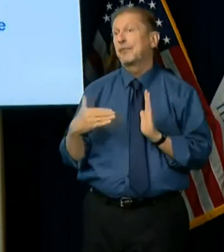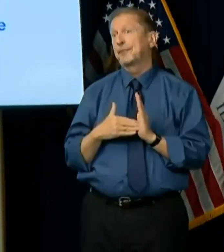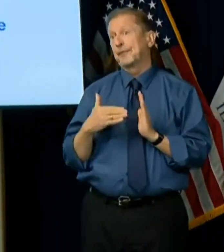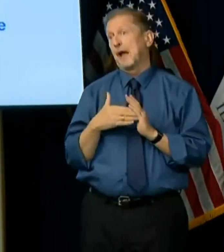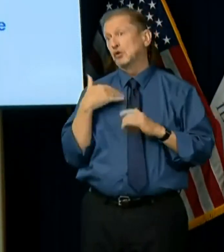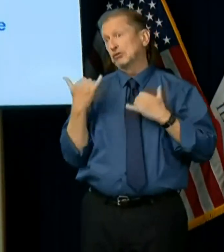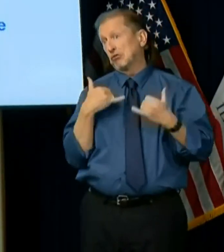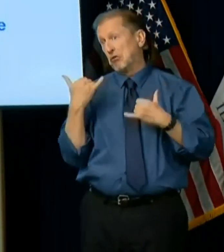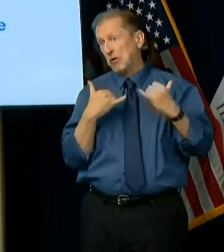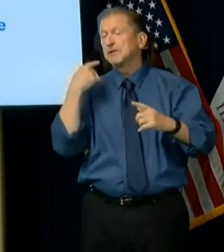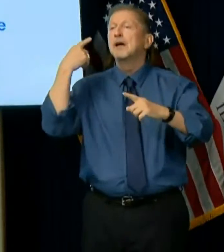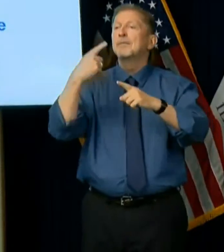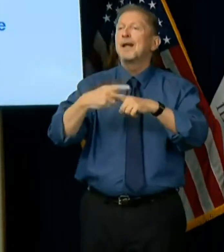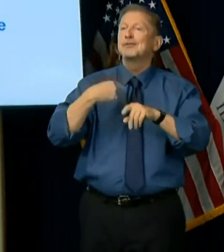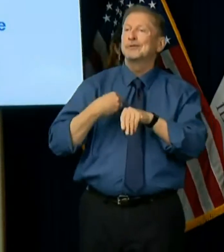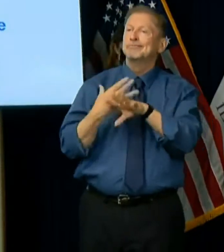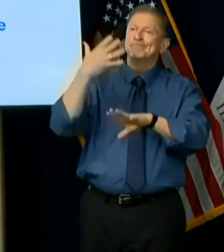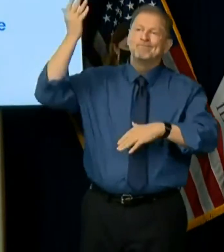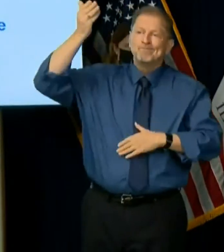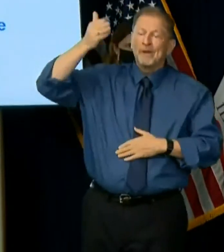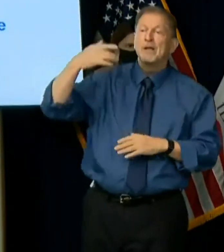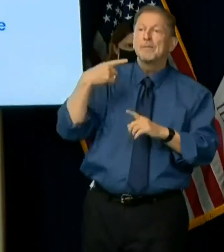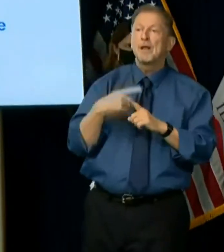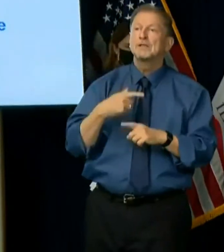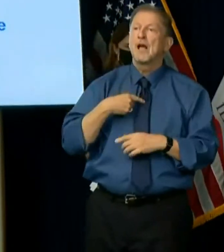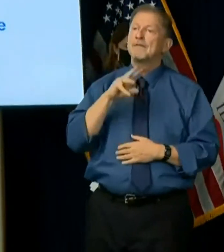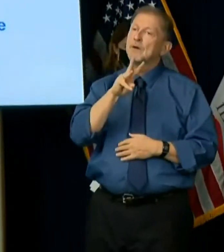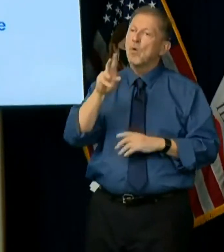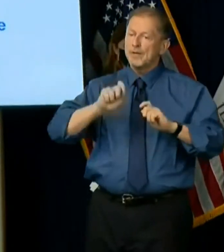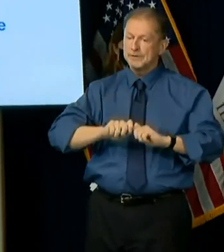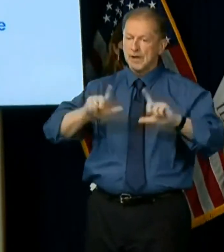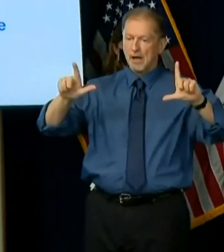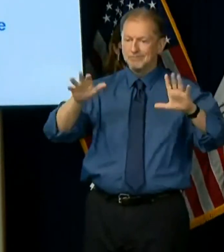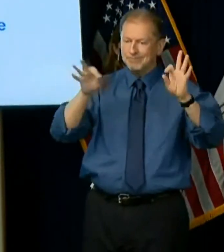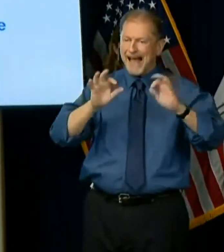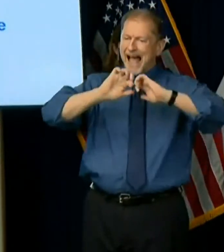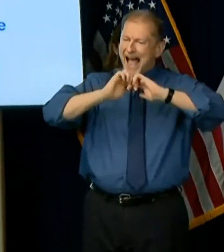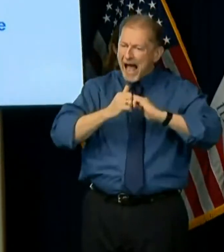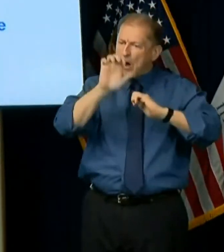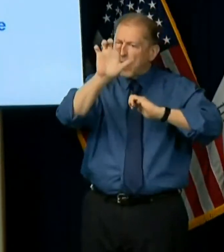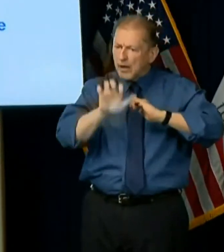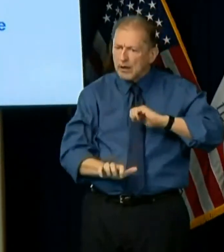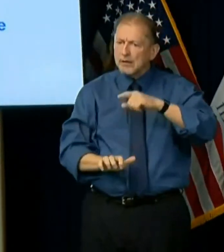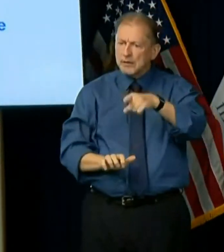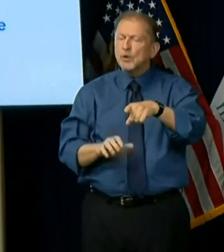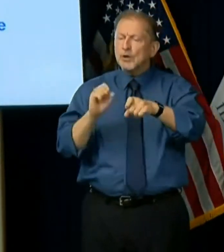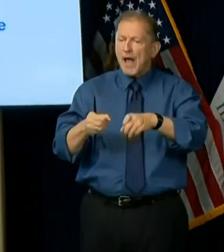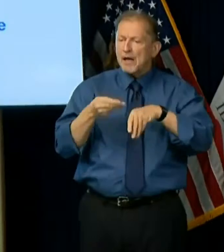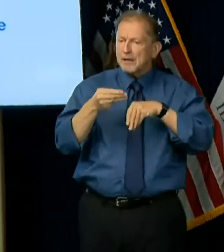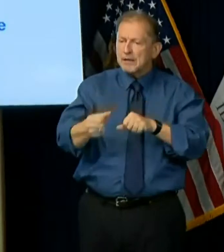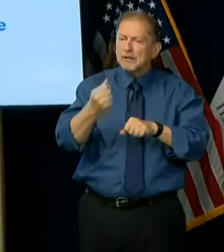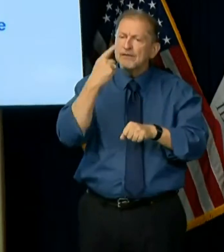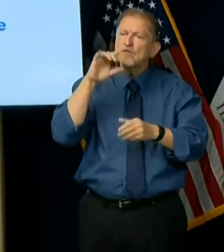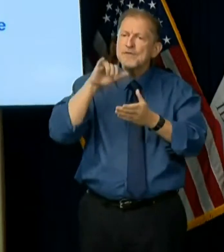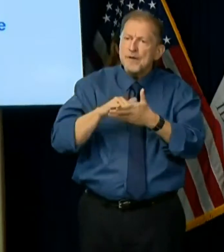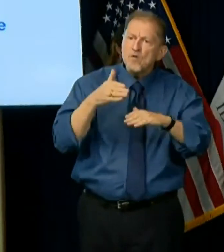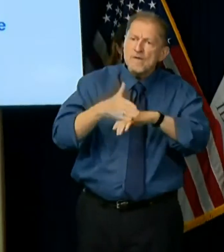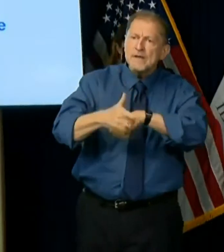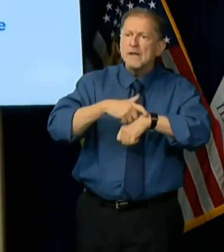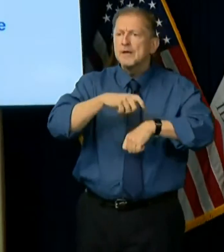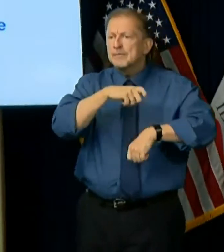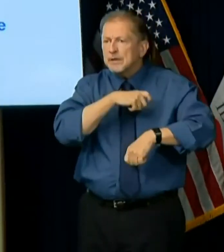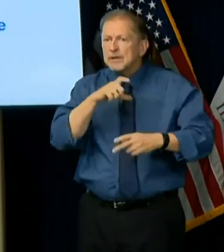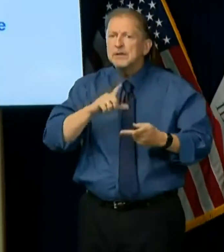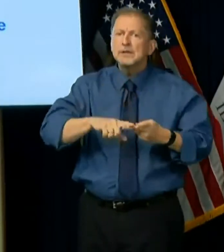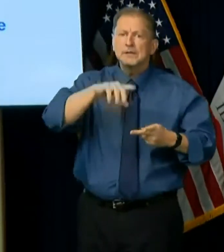of webinars, and the launch of a user-friendly website providing detailed information about eligible costs. And for governments in need of more help,